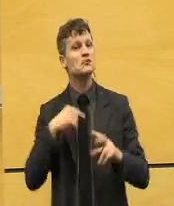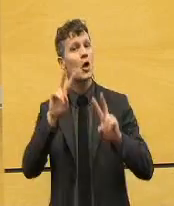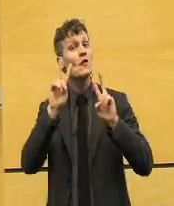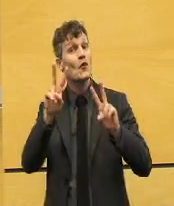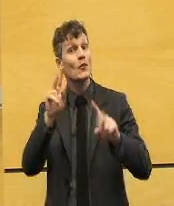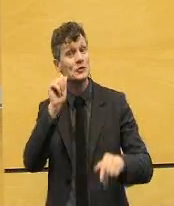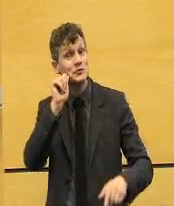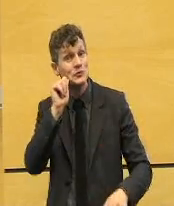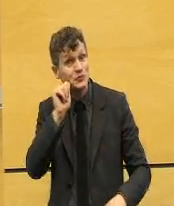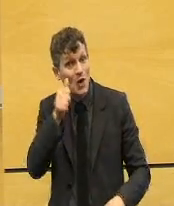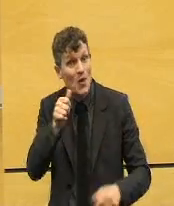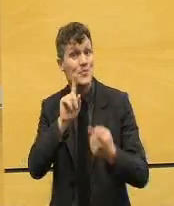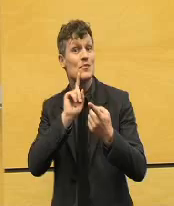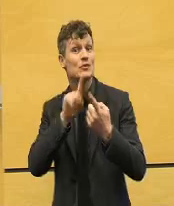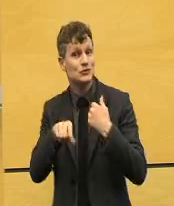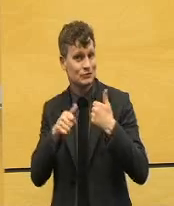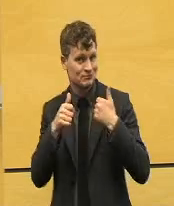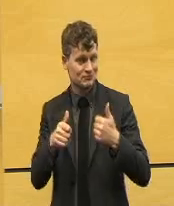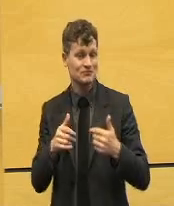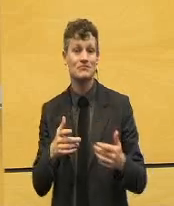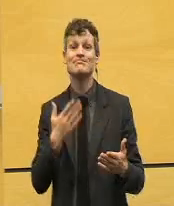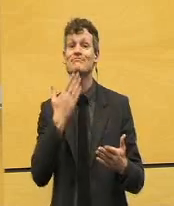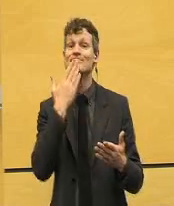Thank you. Mr. Langblad, please.